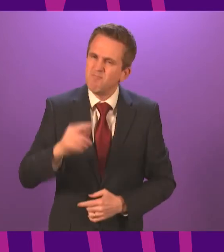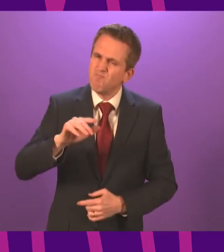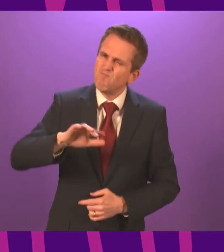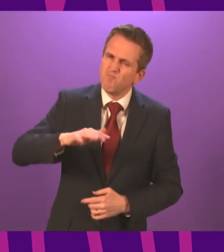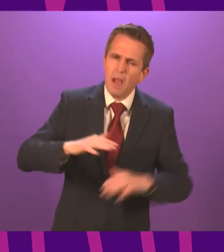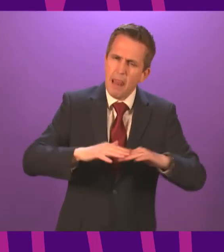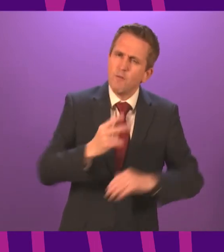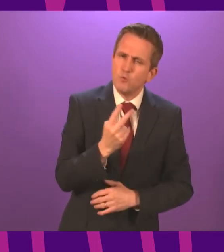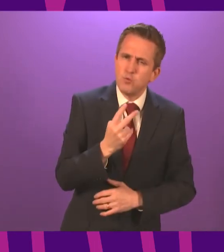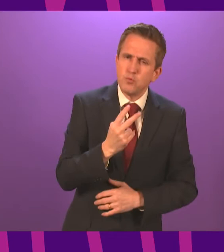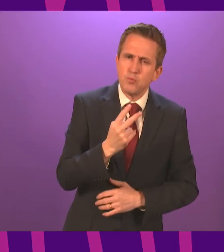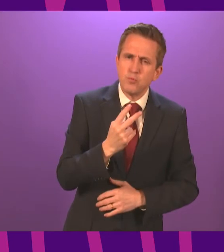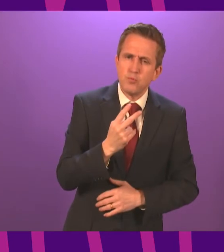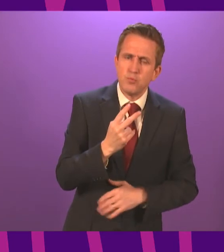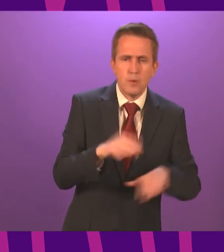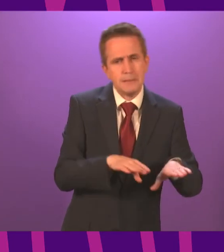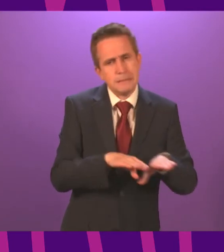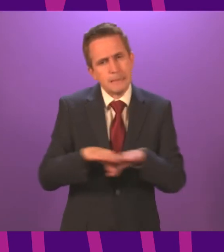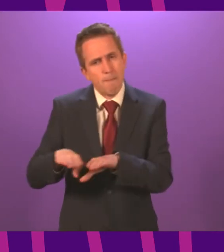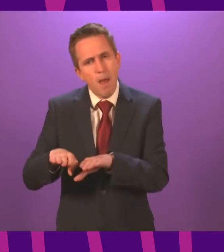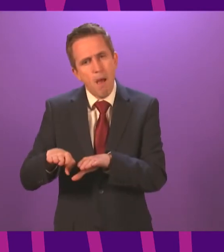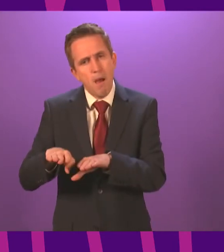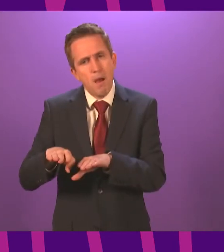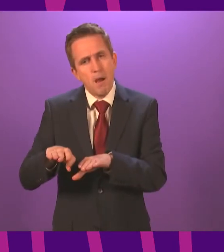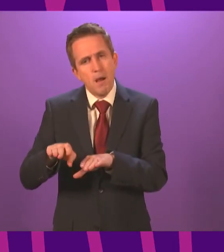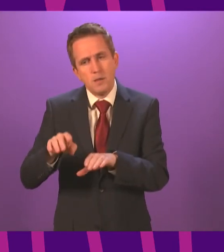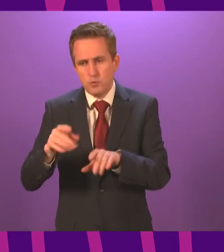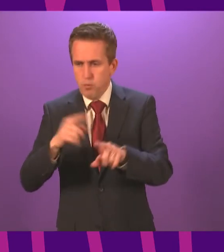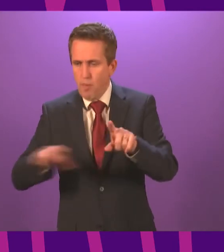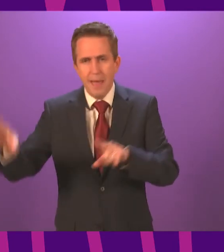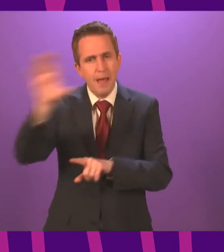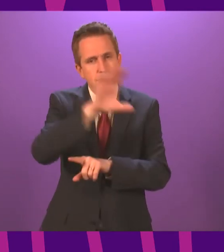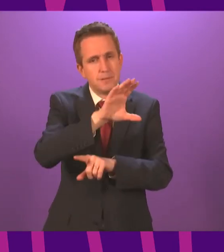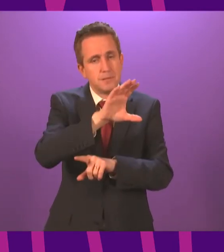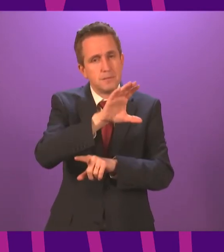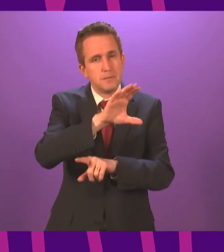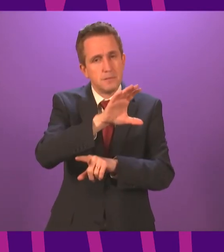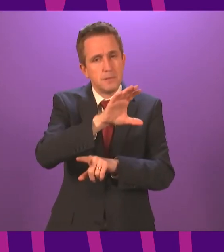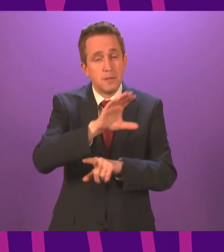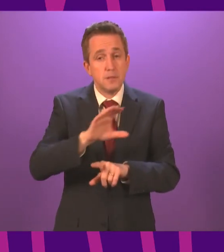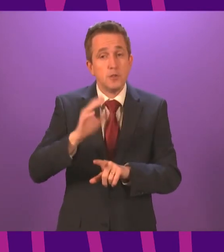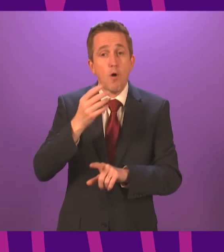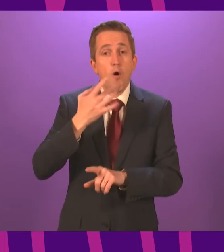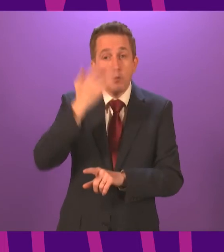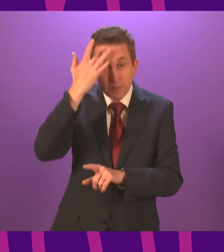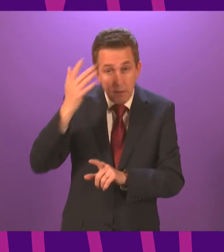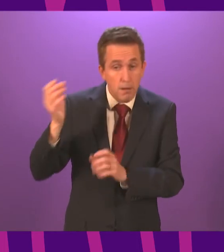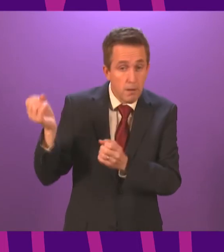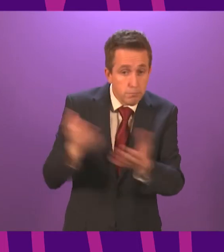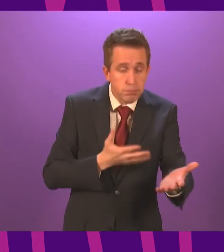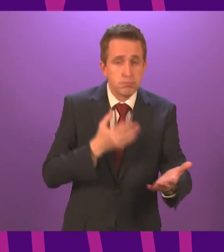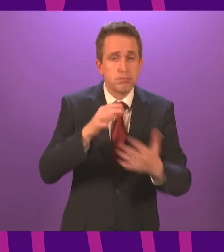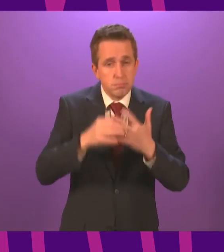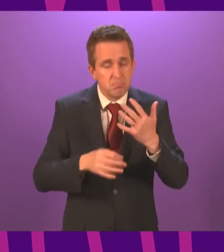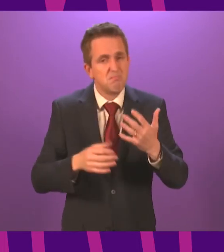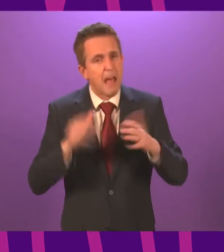broadly comparable to the restrictions that are currently in place outside the Central Belt. Currently in those areas, hospitality can operate normally